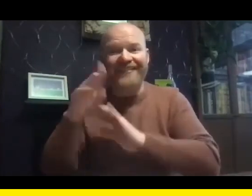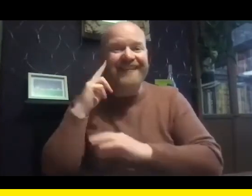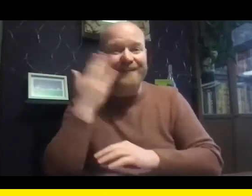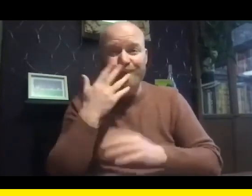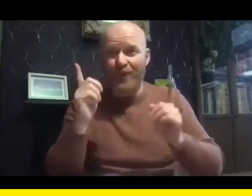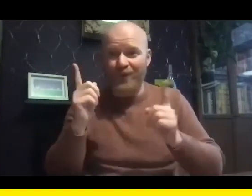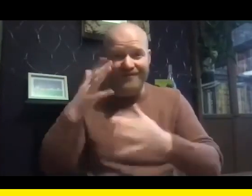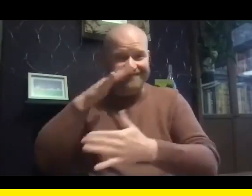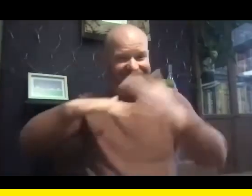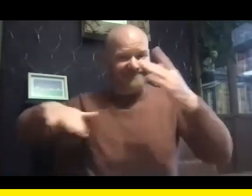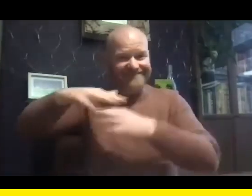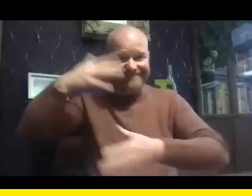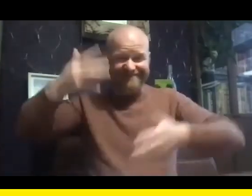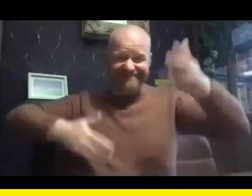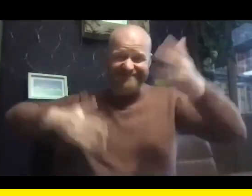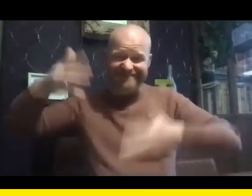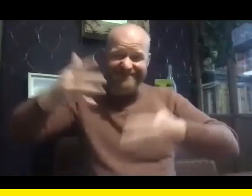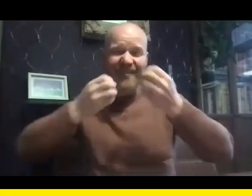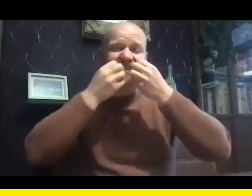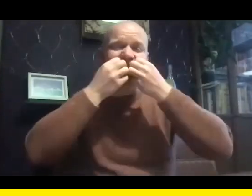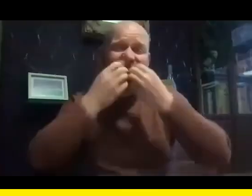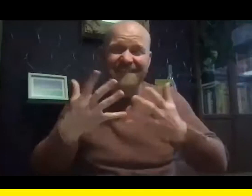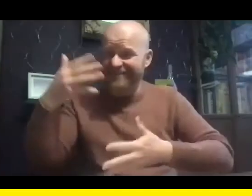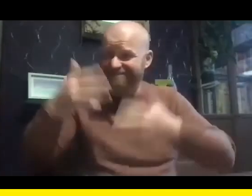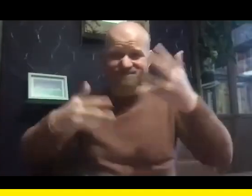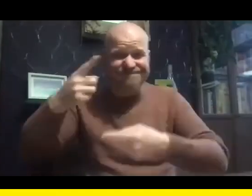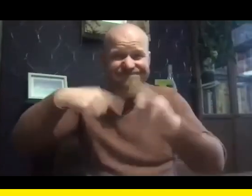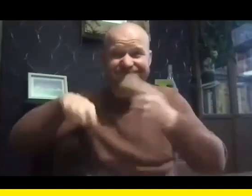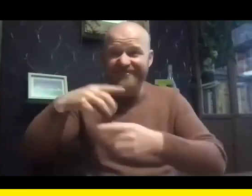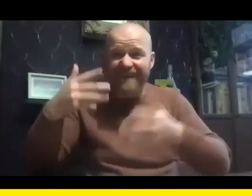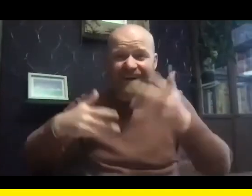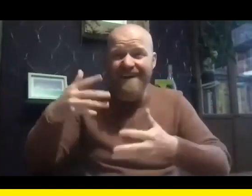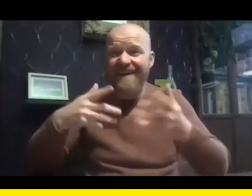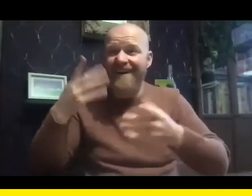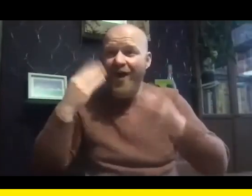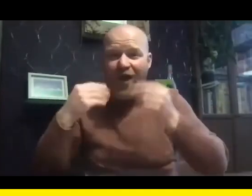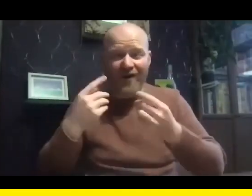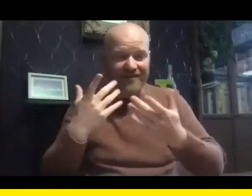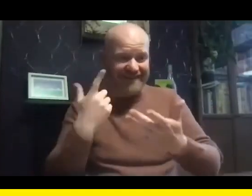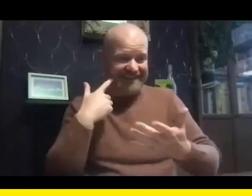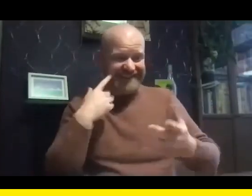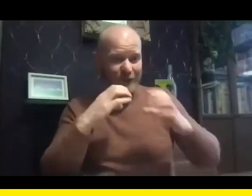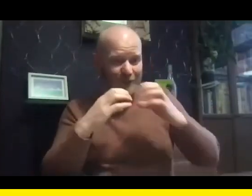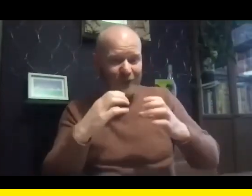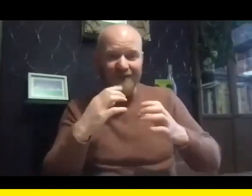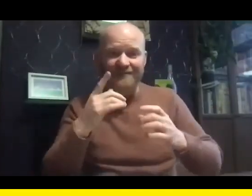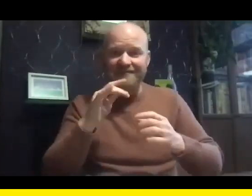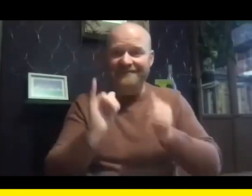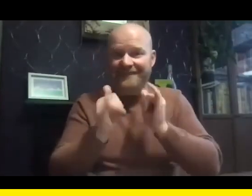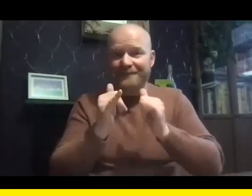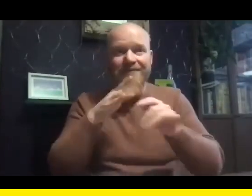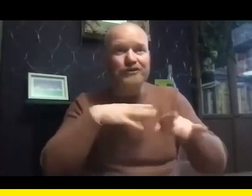Very, very different to what I'd done before. The environment was very different. It was a lot nicer because everybody was